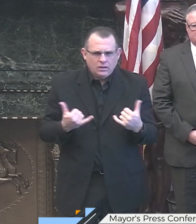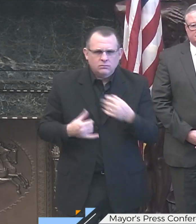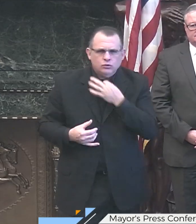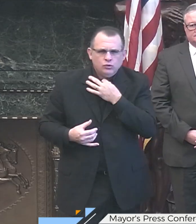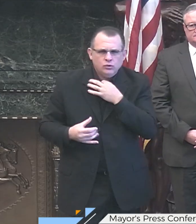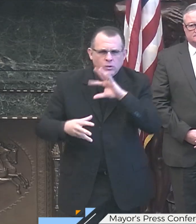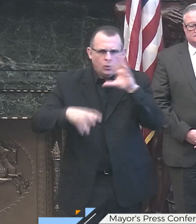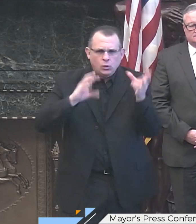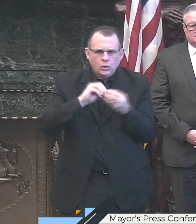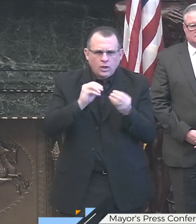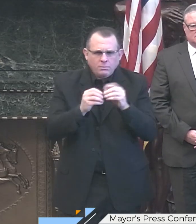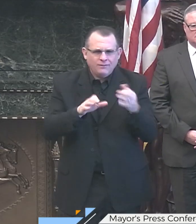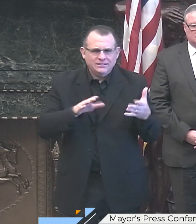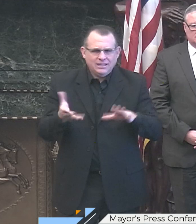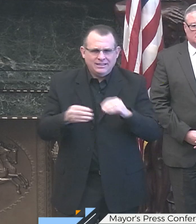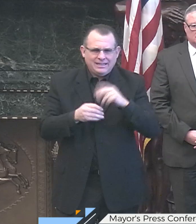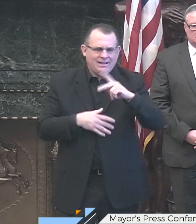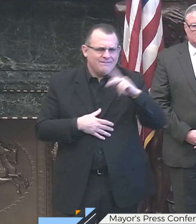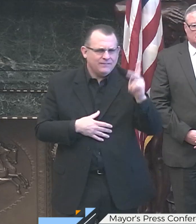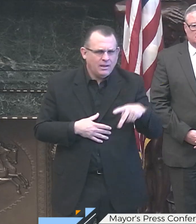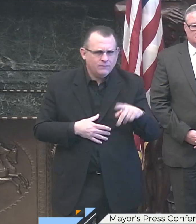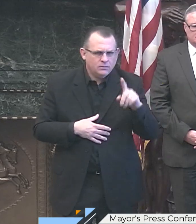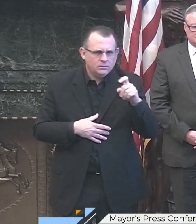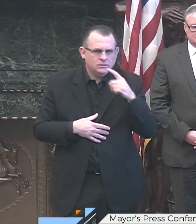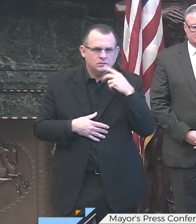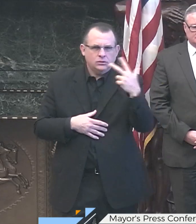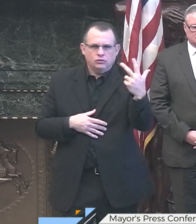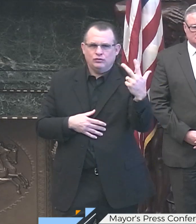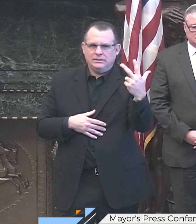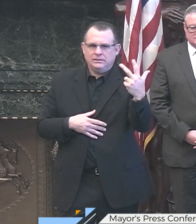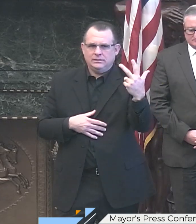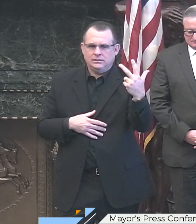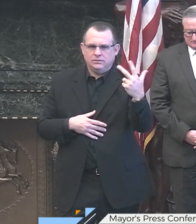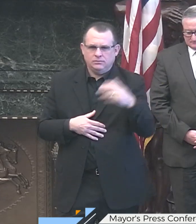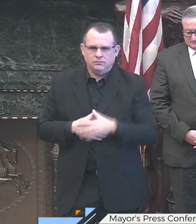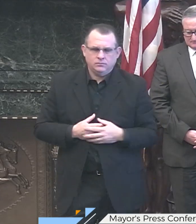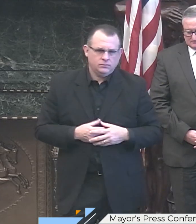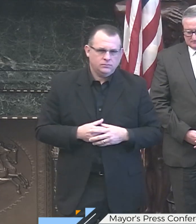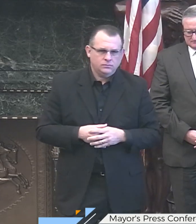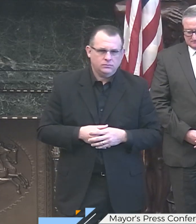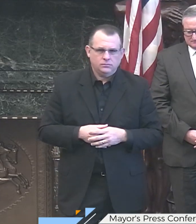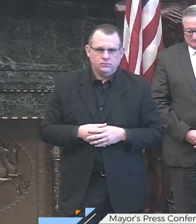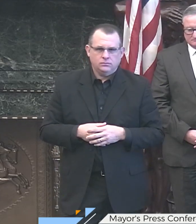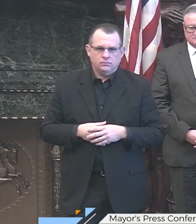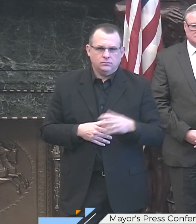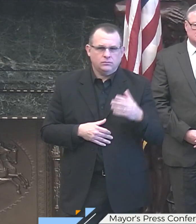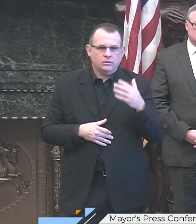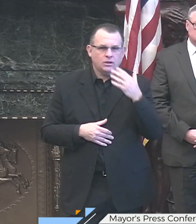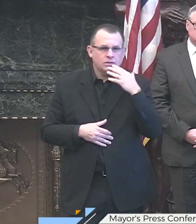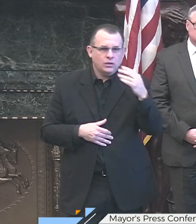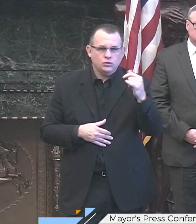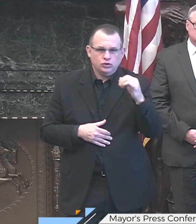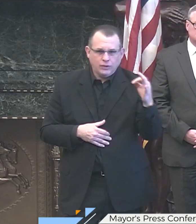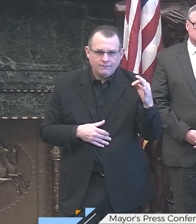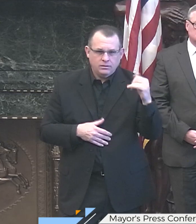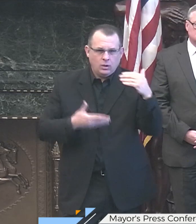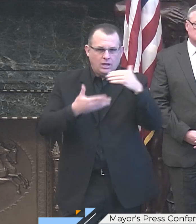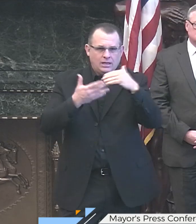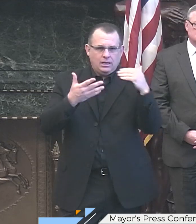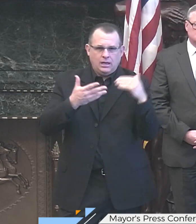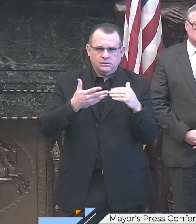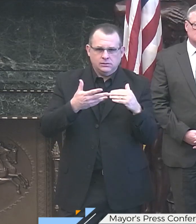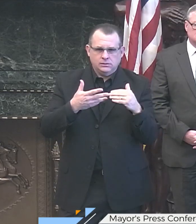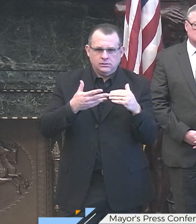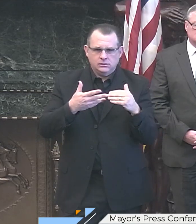total. Thank you. All right, thank you, Jeff. And next up, we have Laura McChrystal of